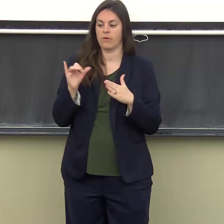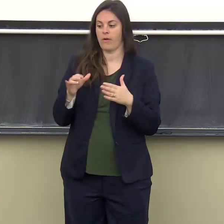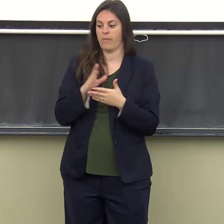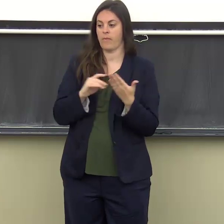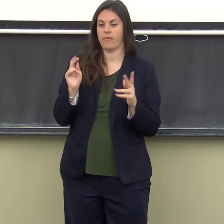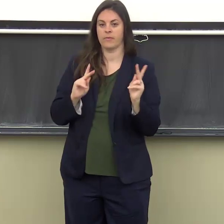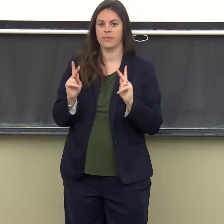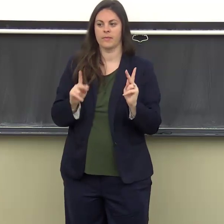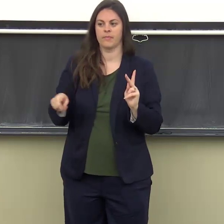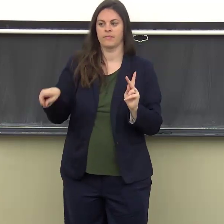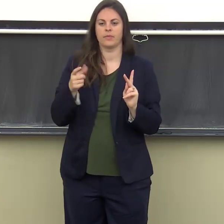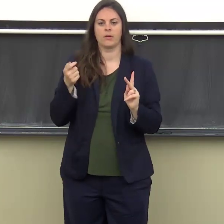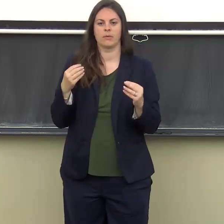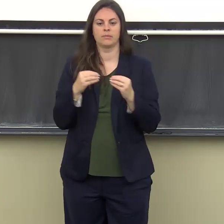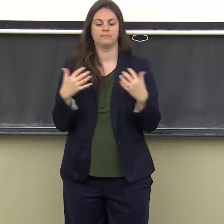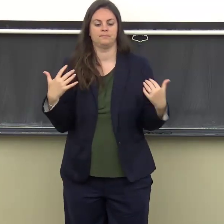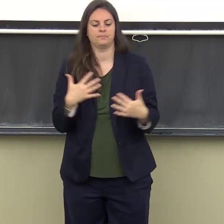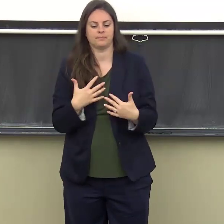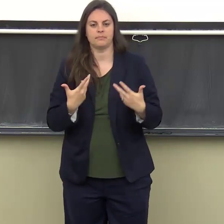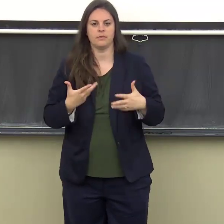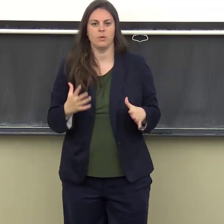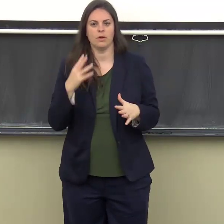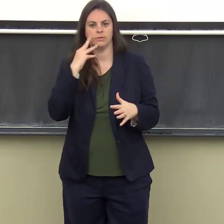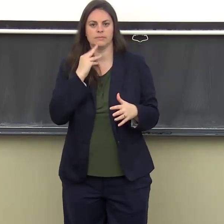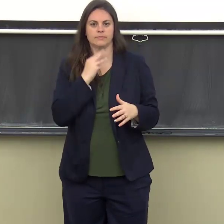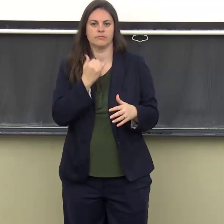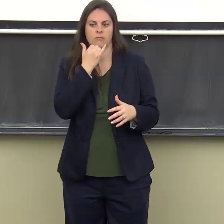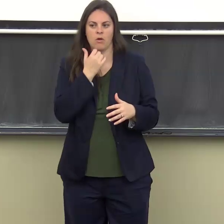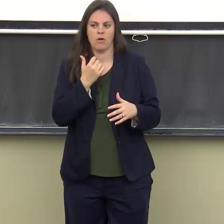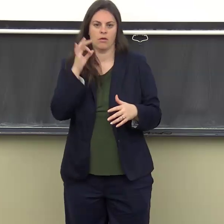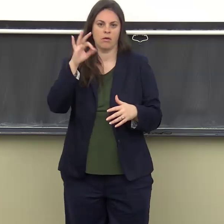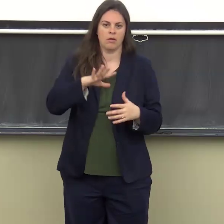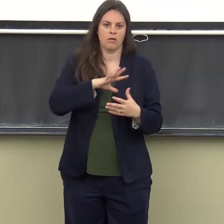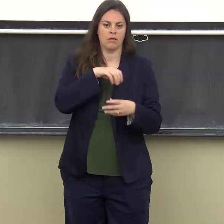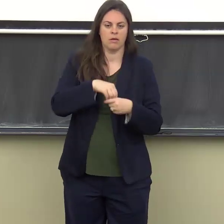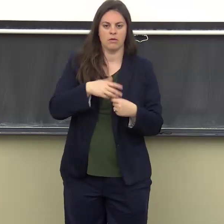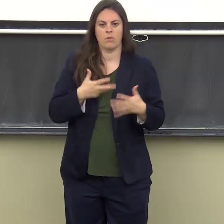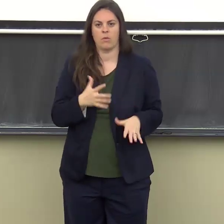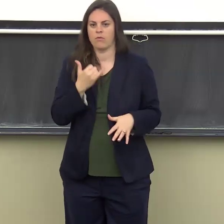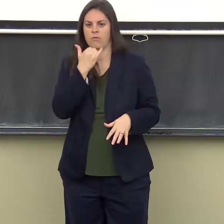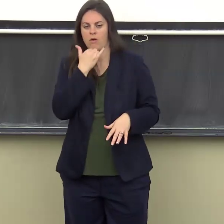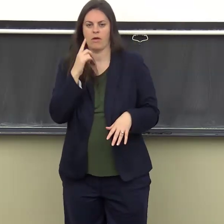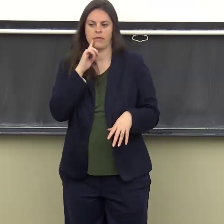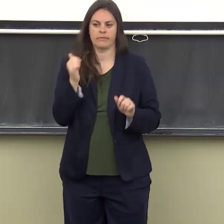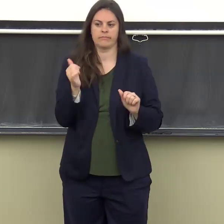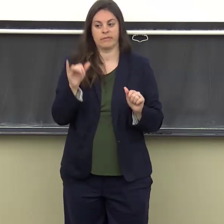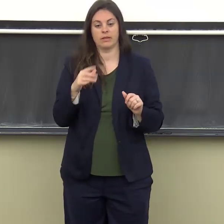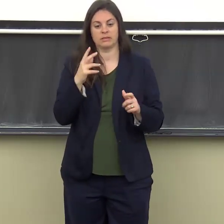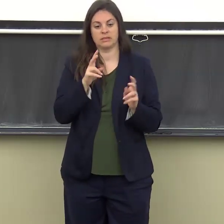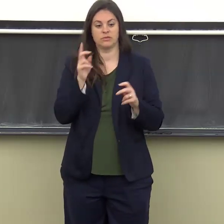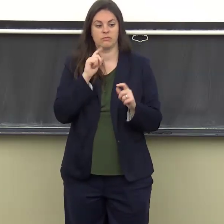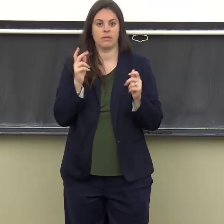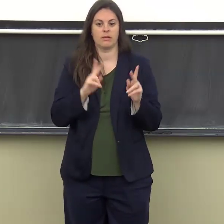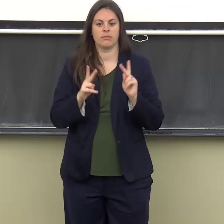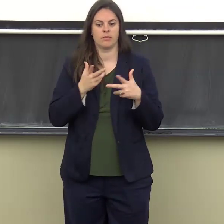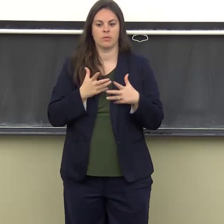scared of making a mistake or doing it wrong. And I'm sure this has been a lifelong issue for everyone participating in these conversations. But I think there's a specific set of questions we could